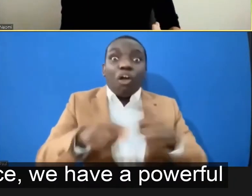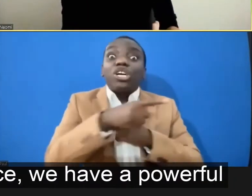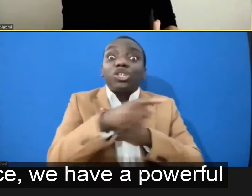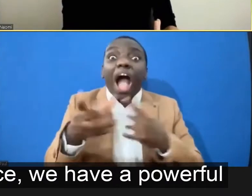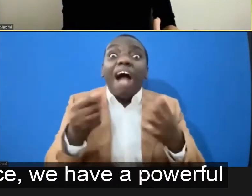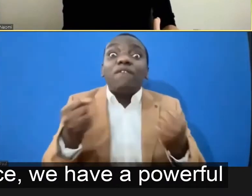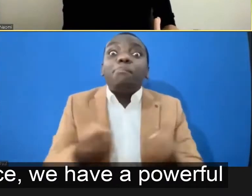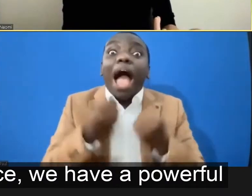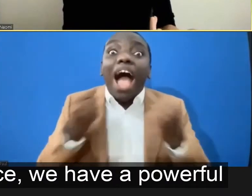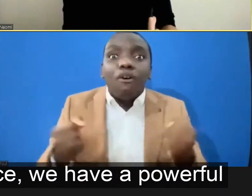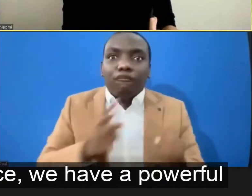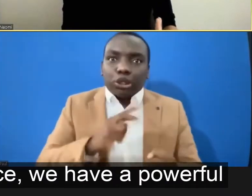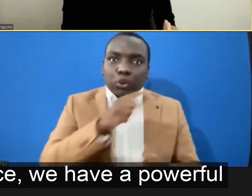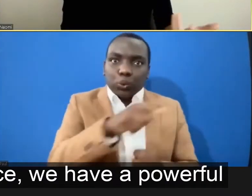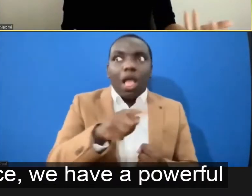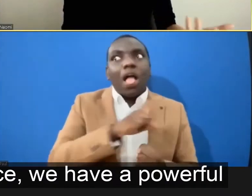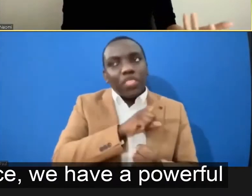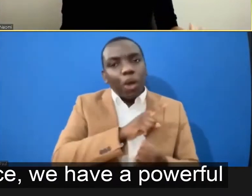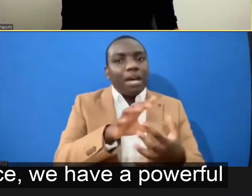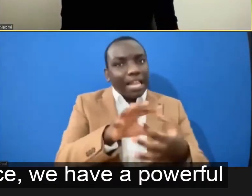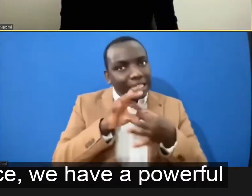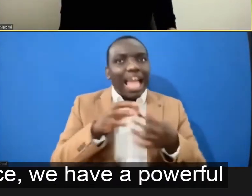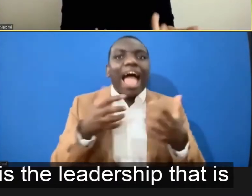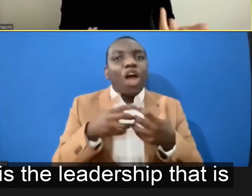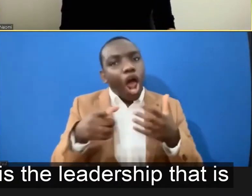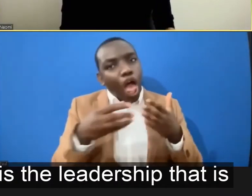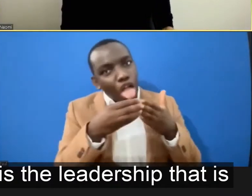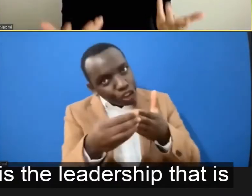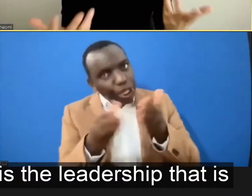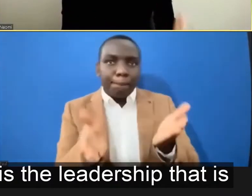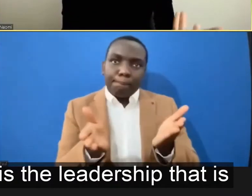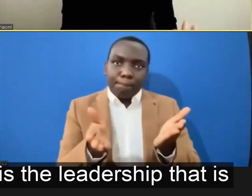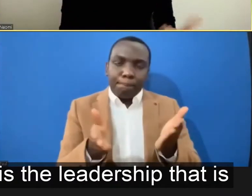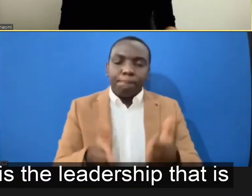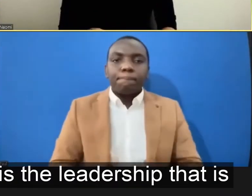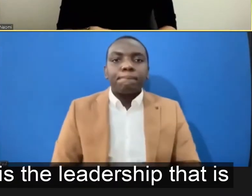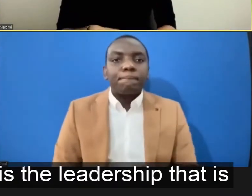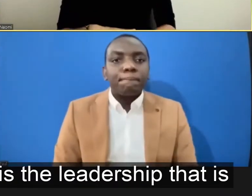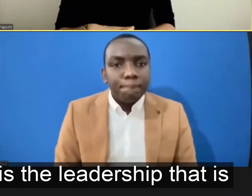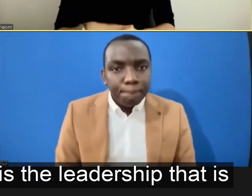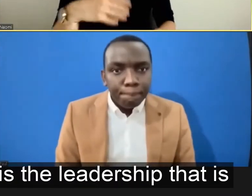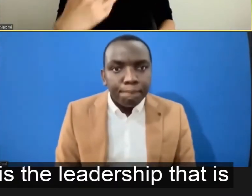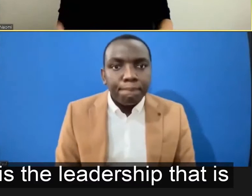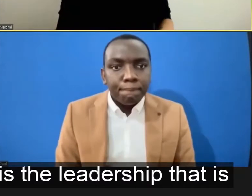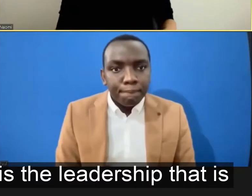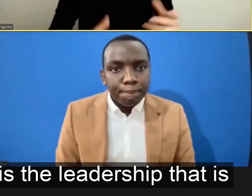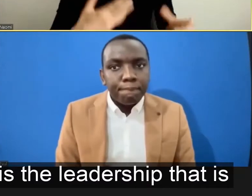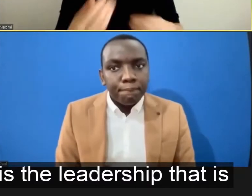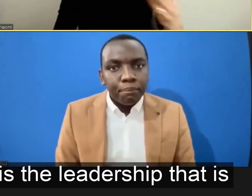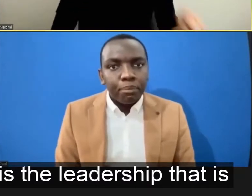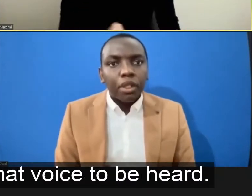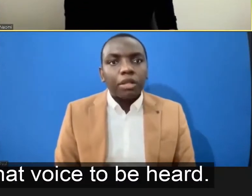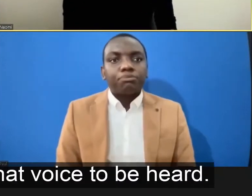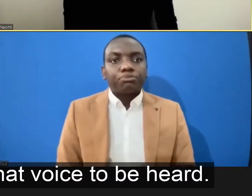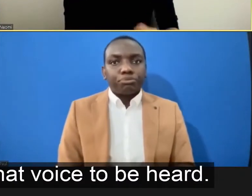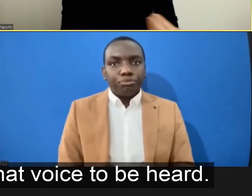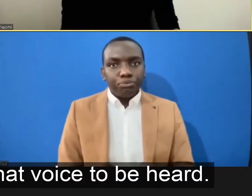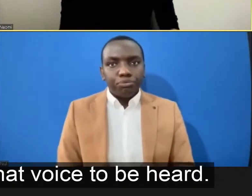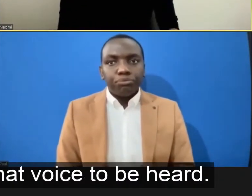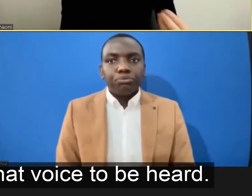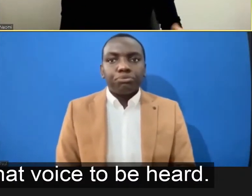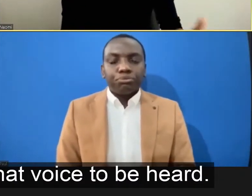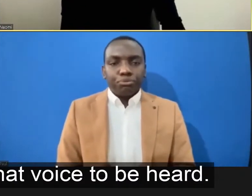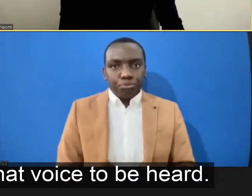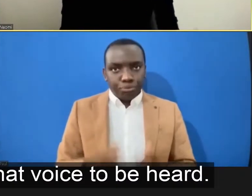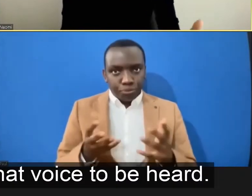work together. We have a louder voice, we have a powerful voice if we work together, and it is the leadership that is involved in this